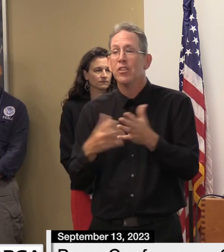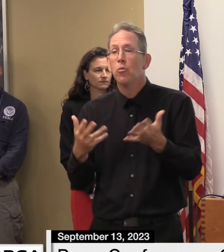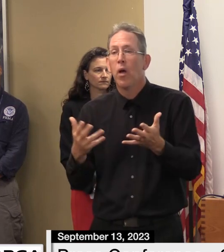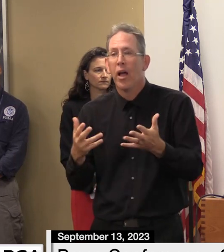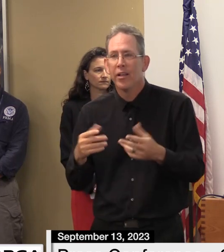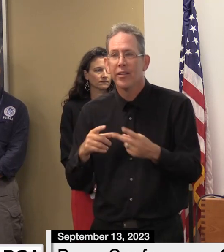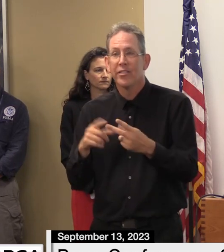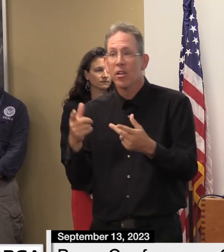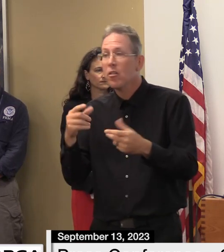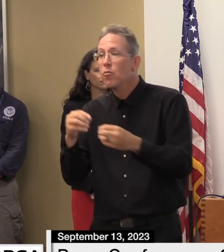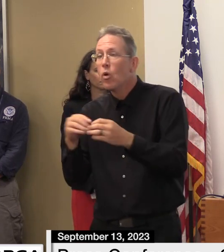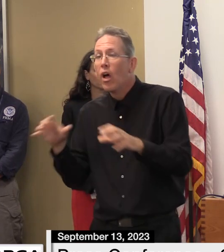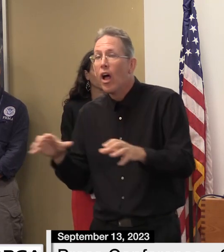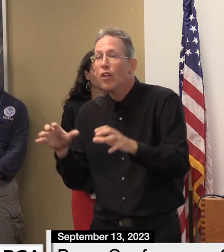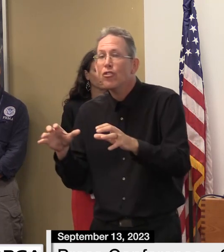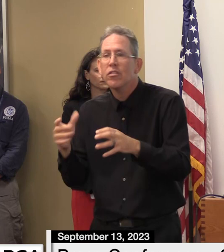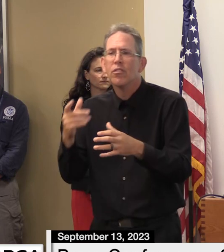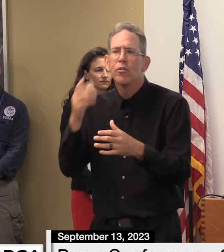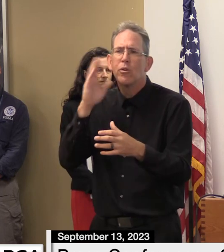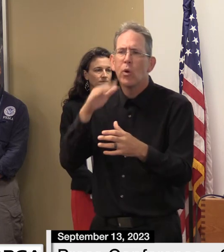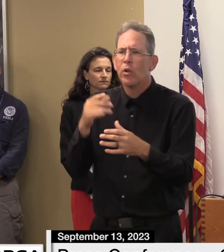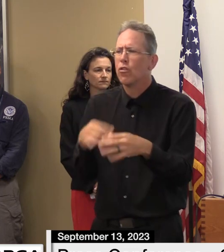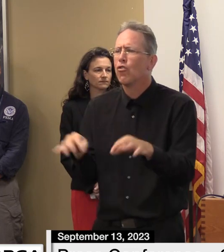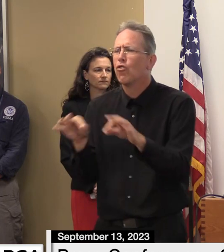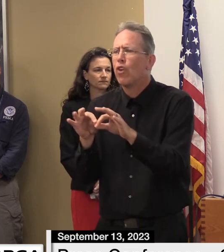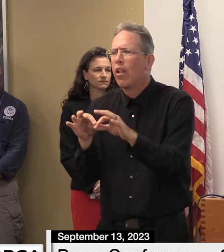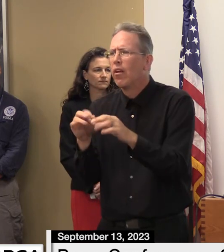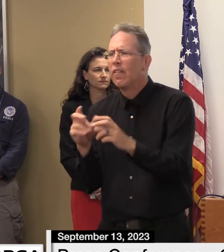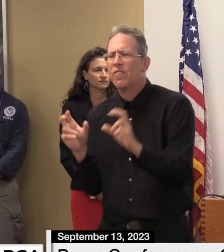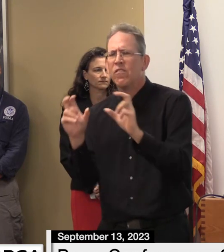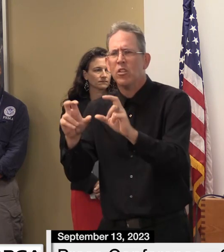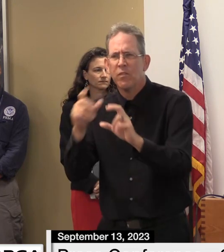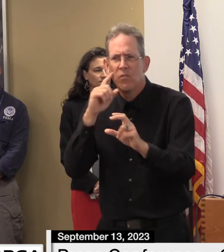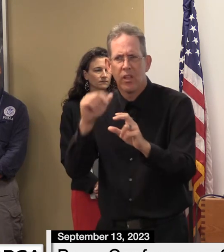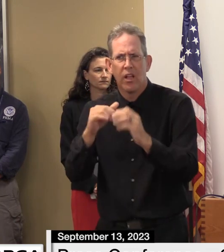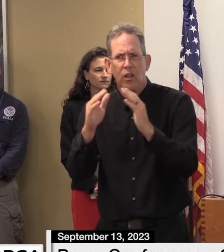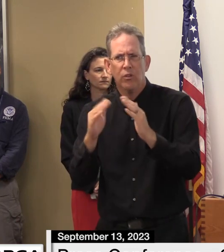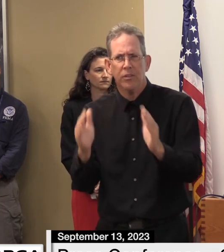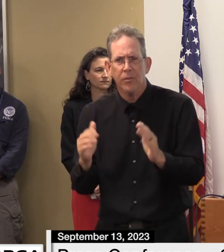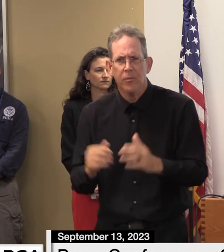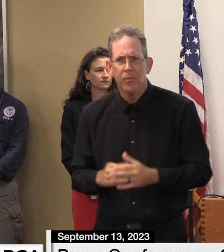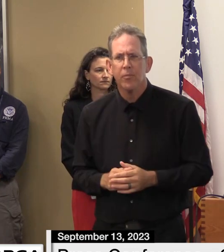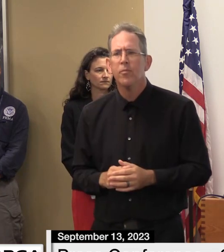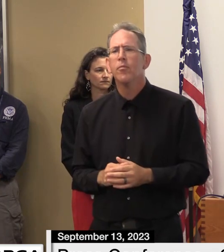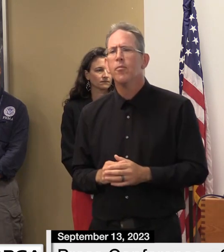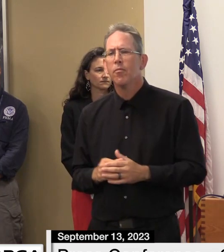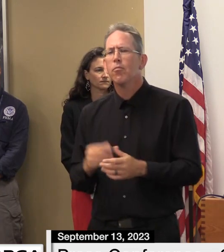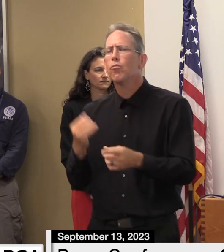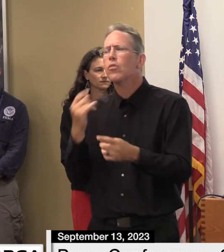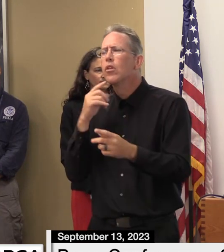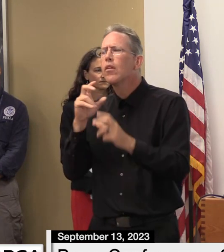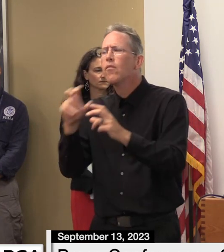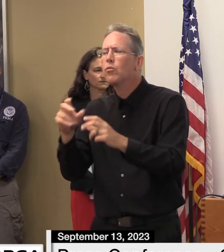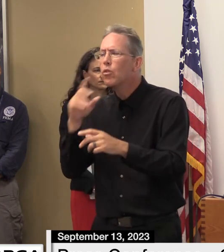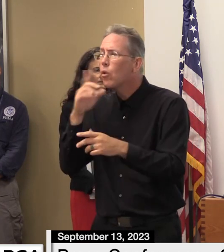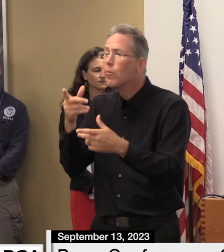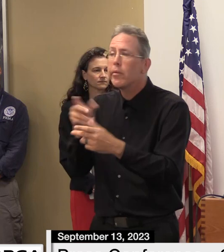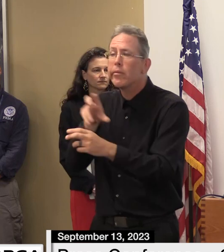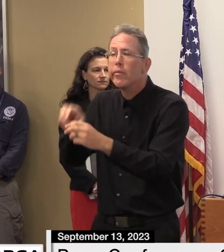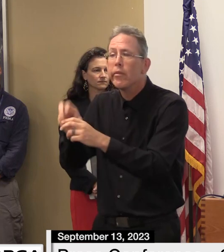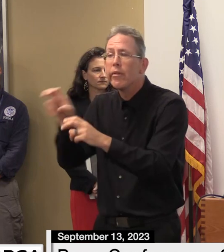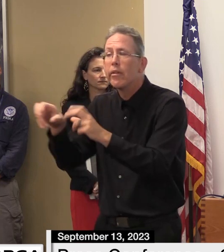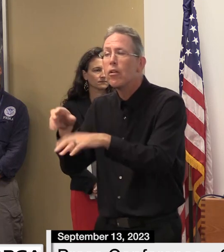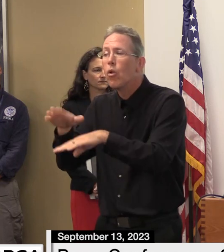to make these critical investments. These investments are in the way of low interest loans to the projects, and